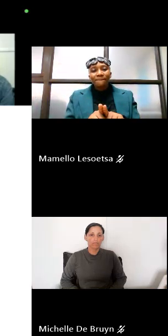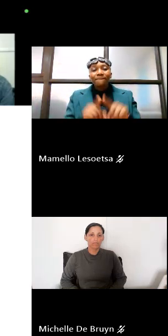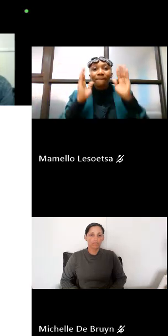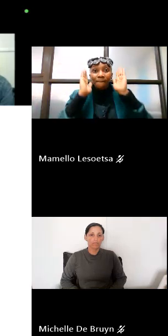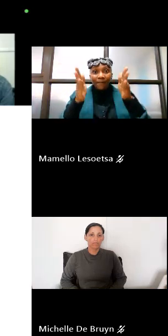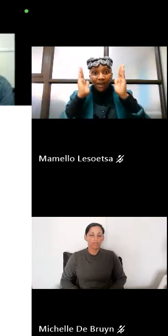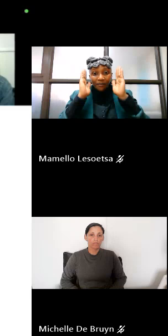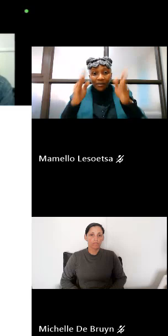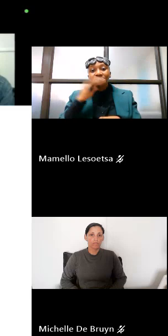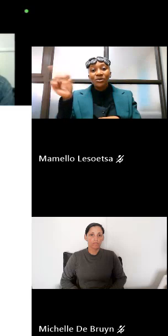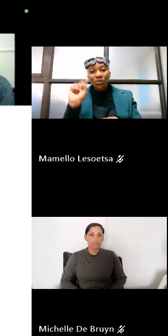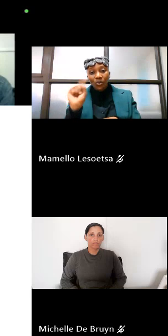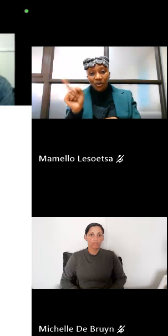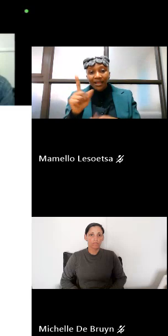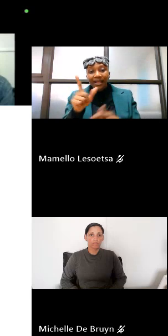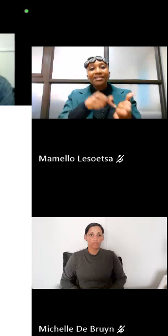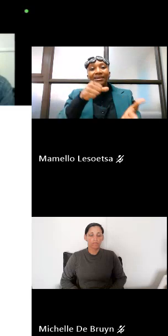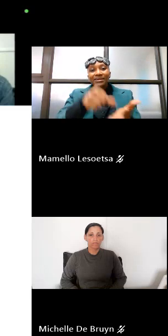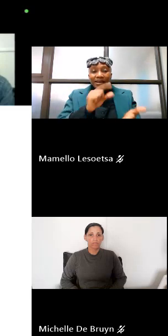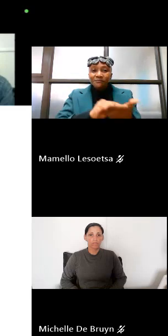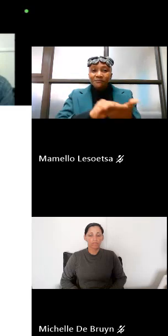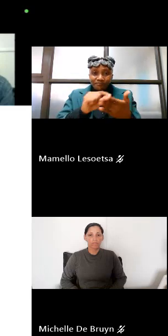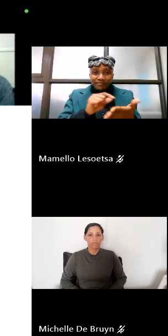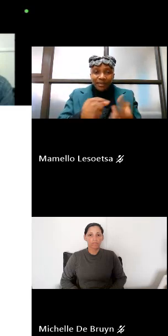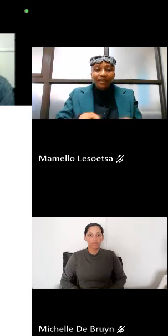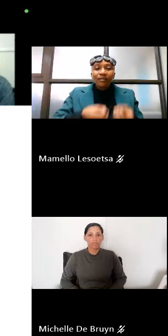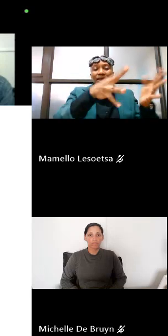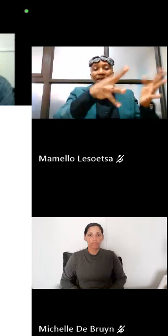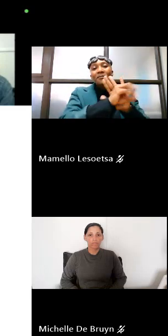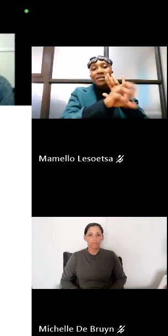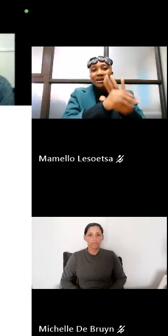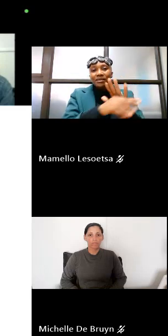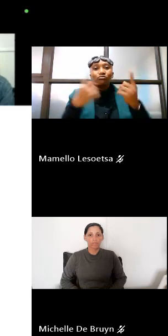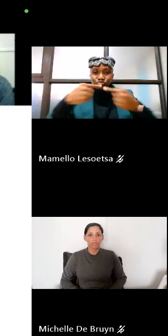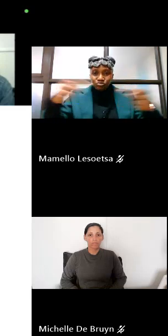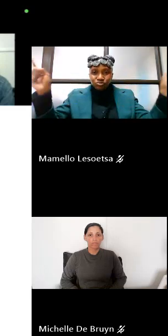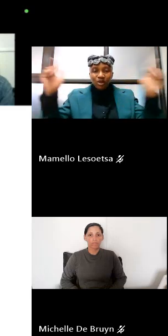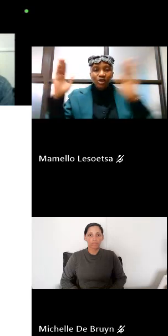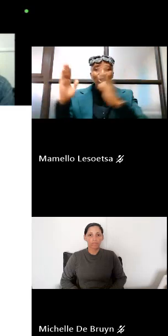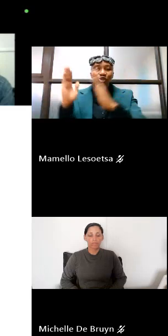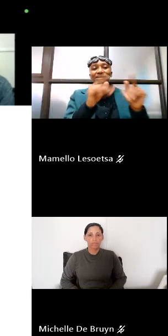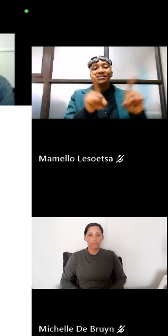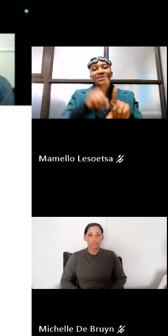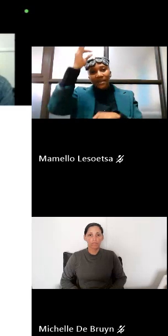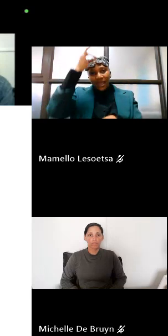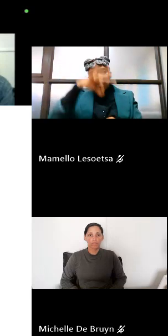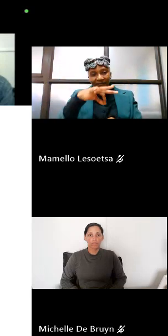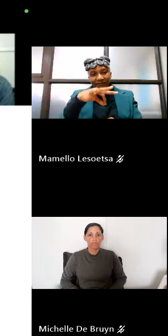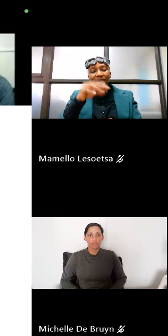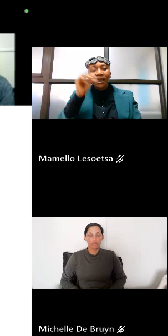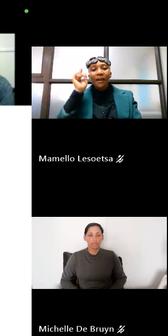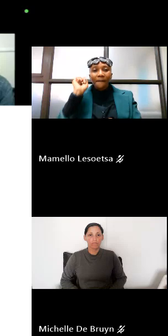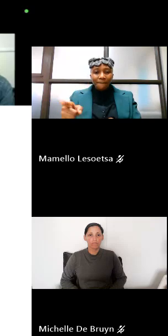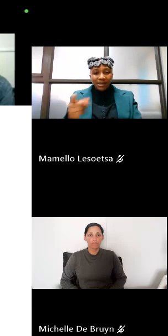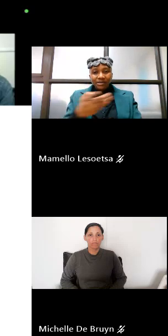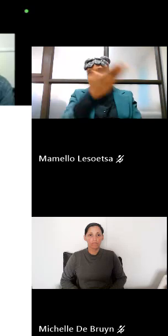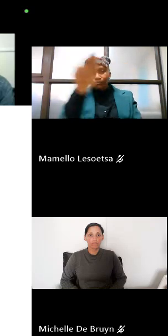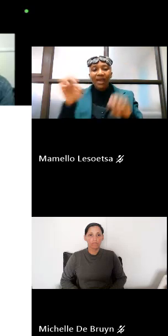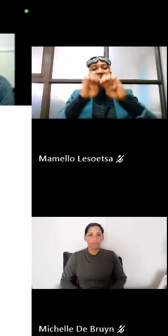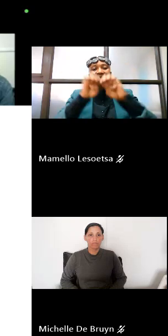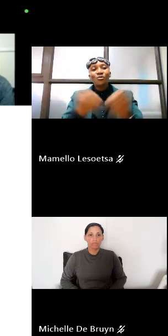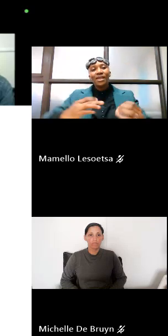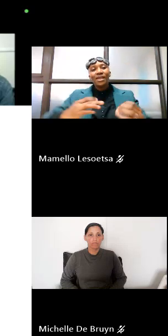to the press, to tell the society and the government to make their environment more accessible.